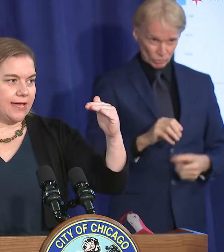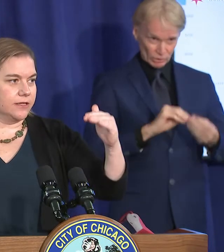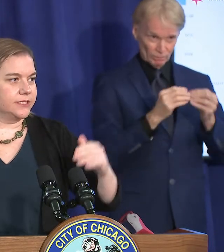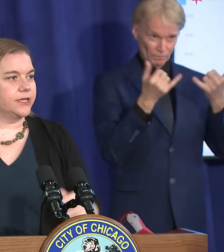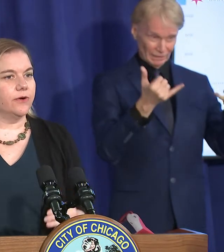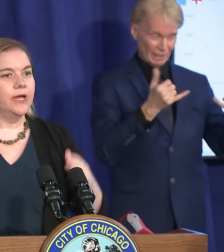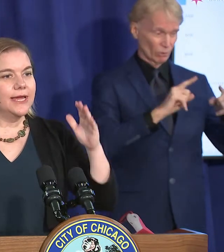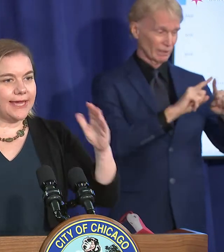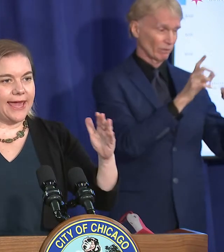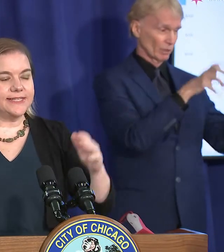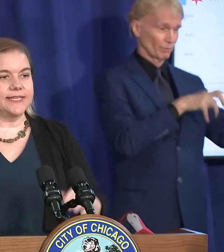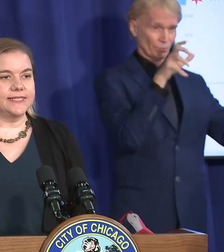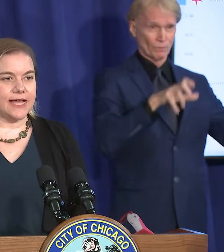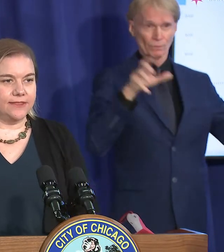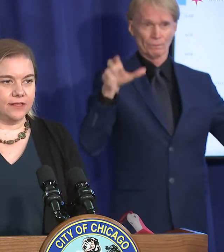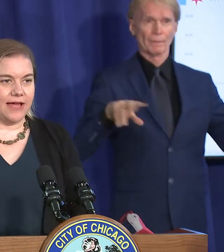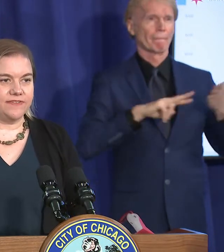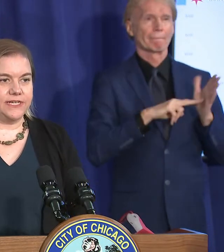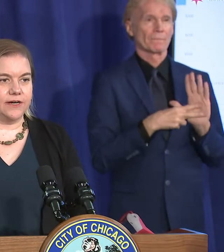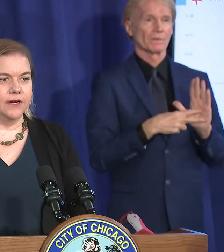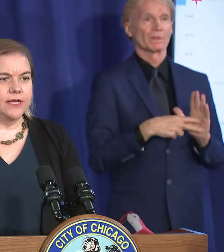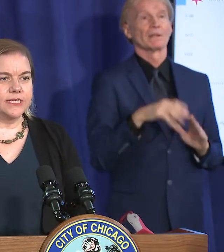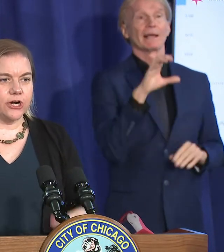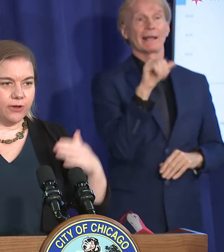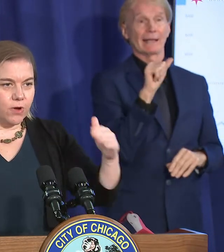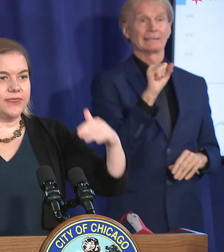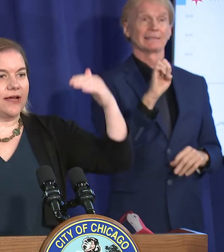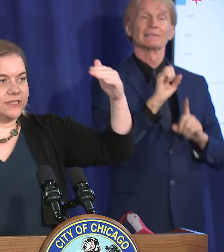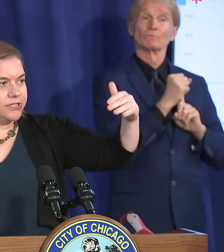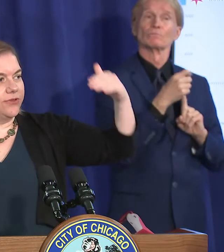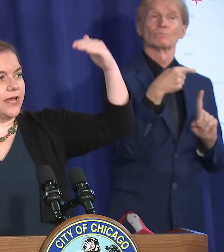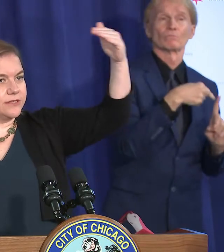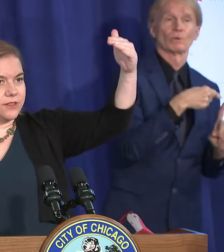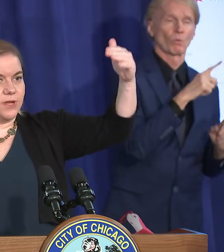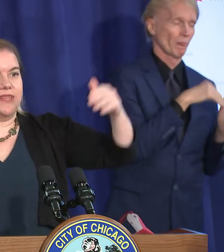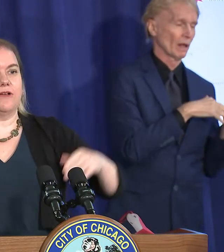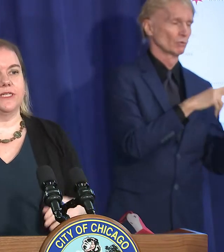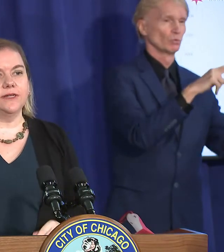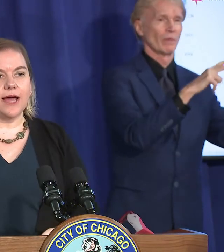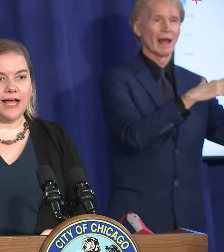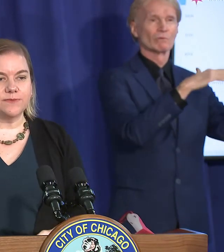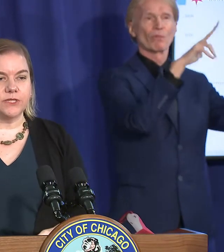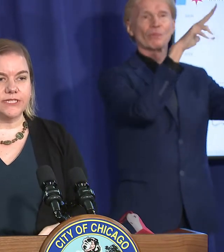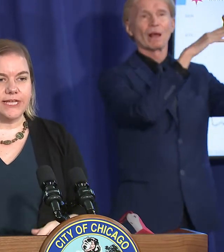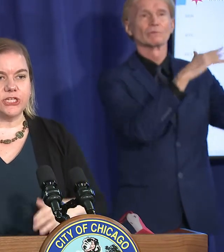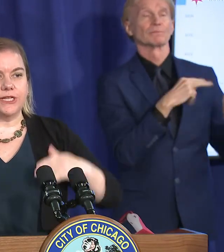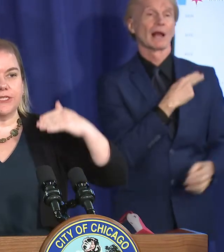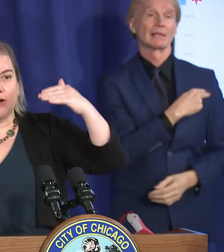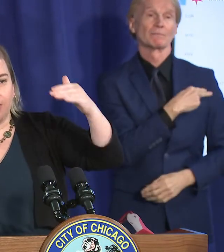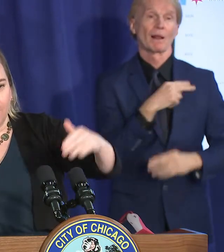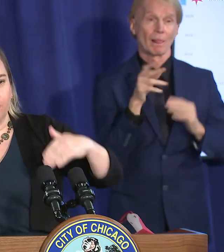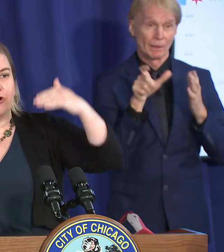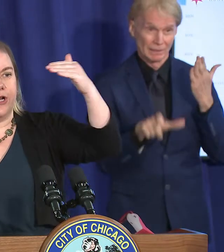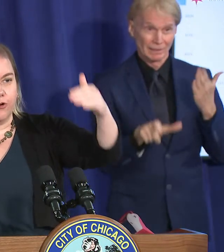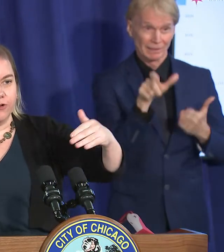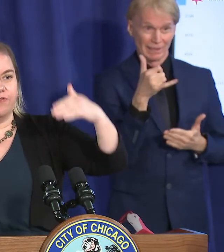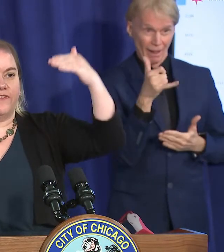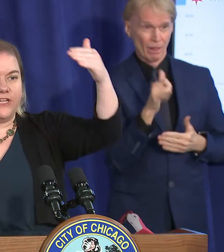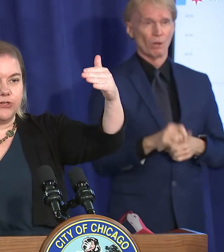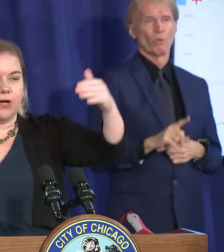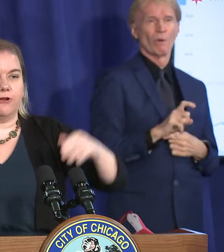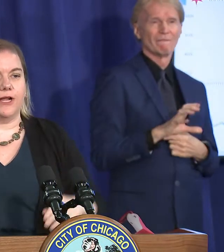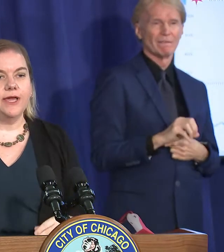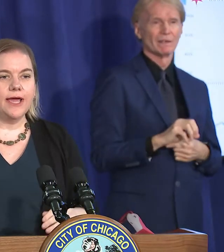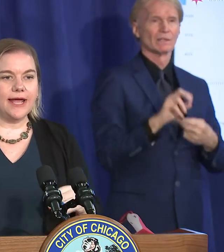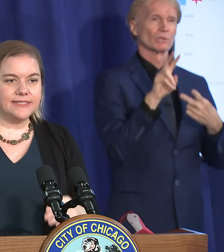different scales. So cases on the left here start at 1,000, 2,000, 3,000. Hospitalizations are in the 100,